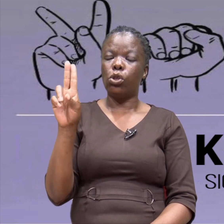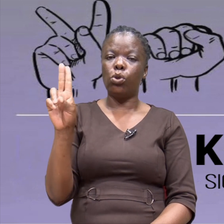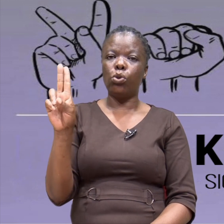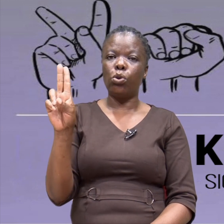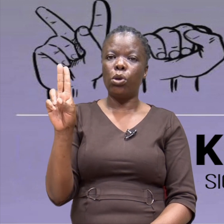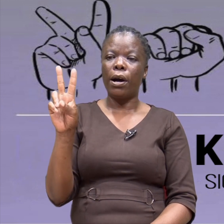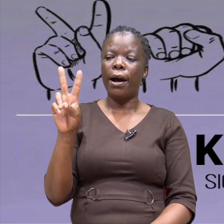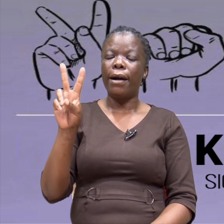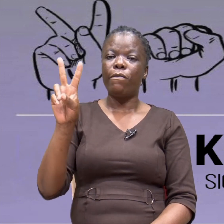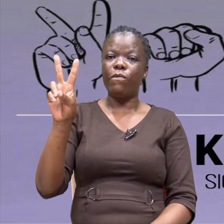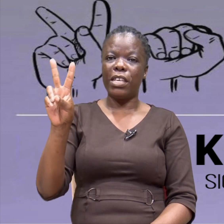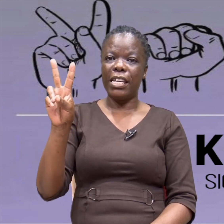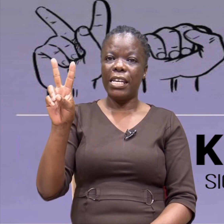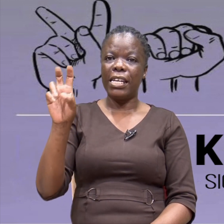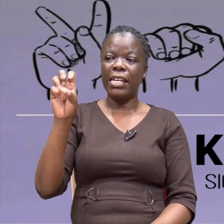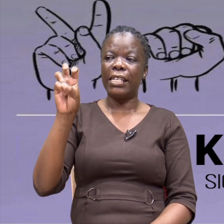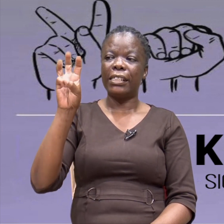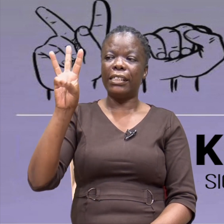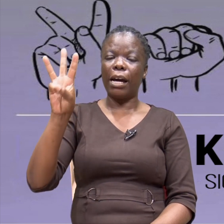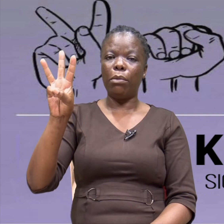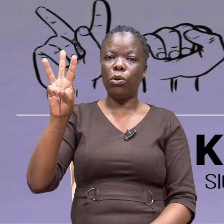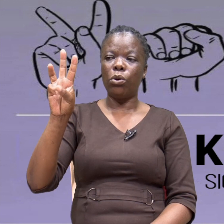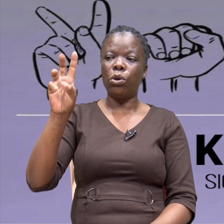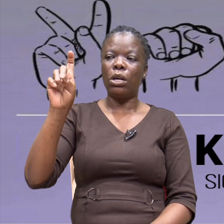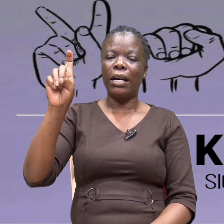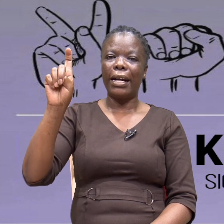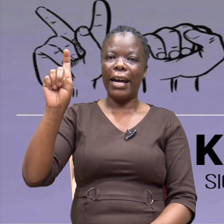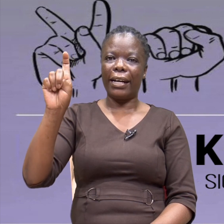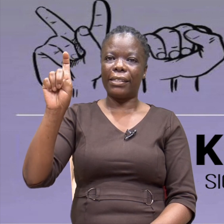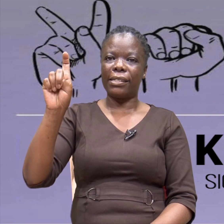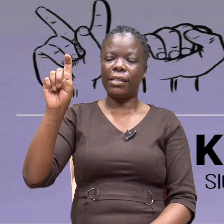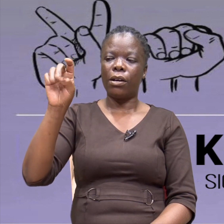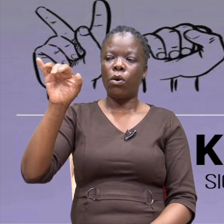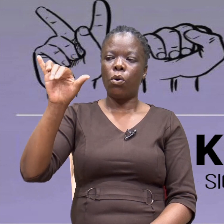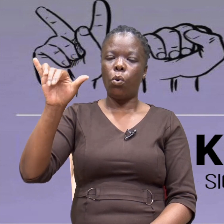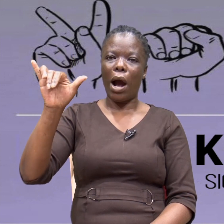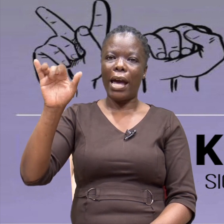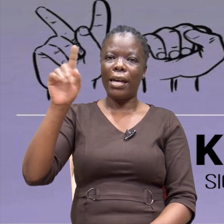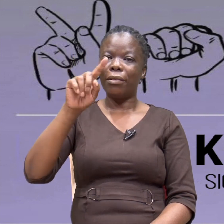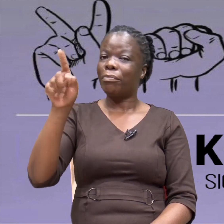U. V. W. X. Y. Z.